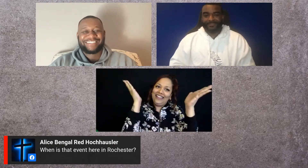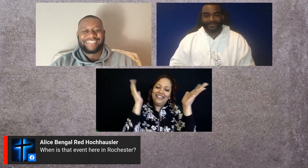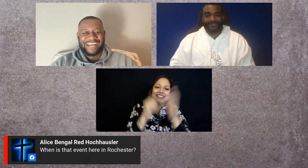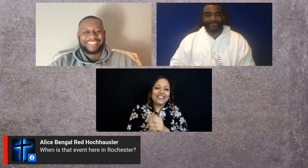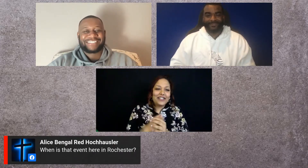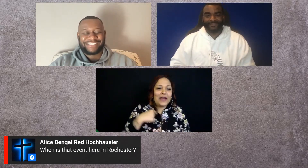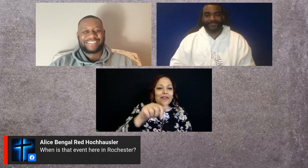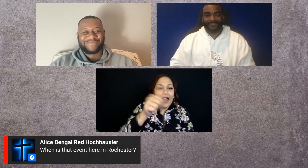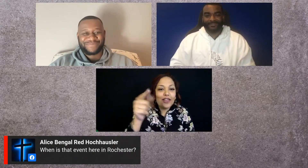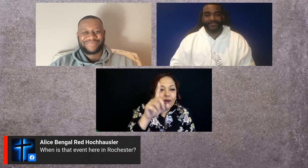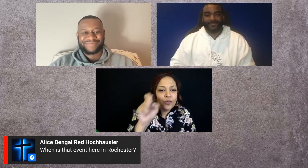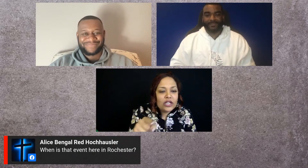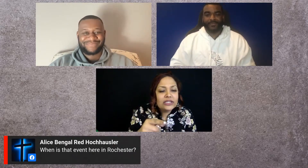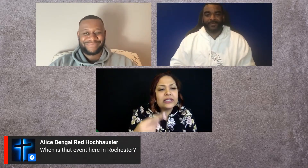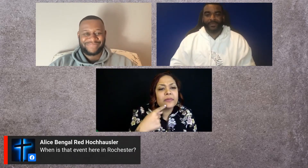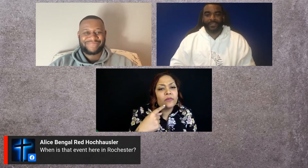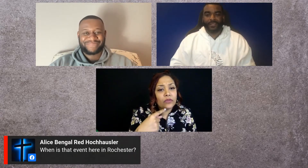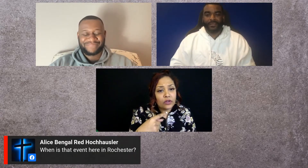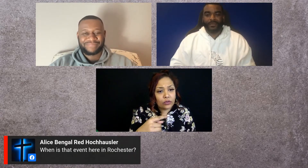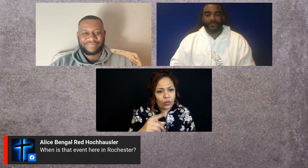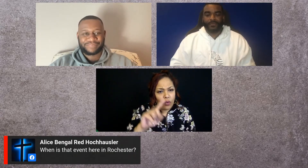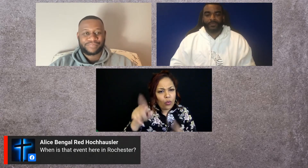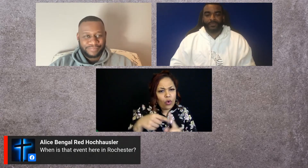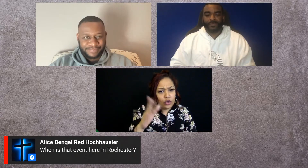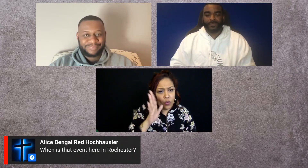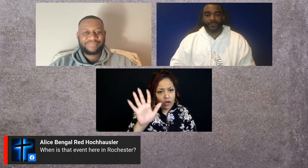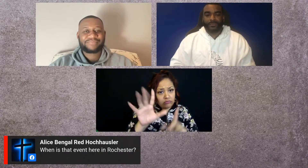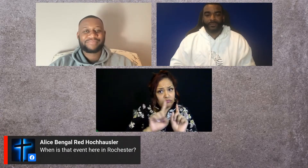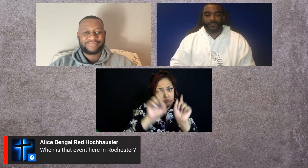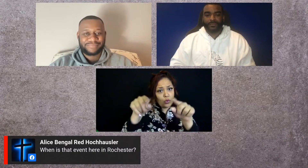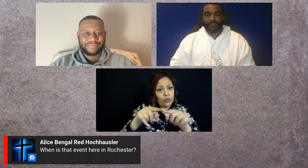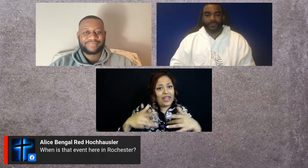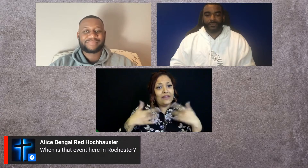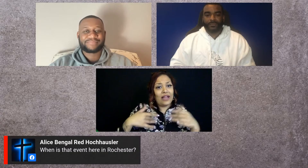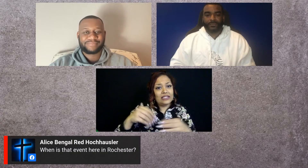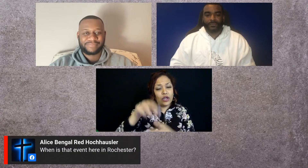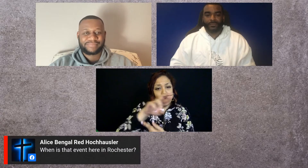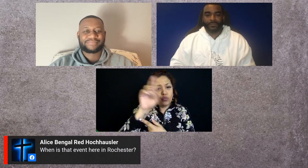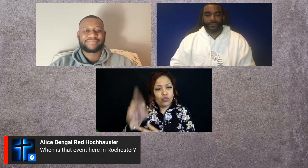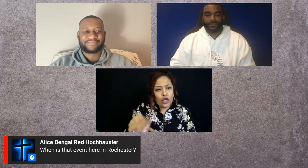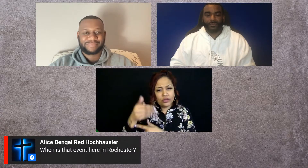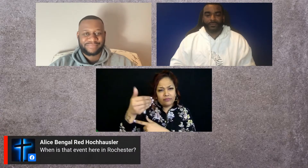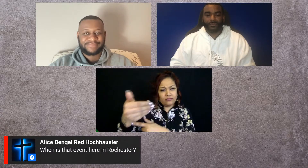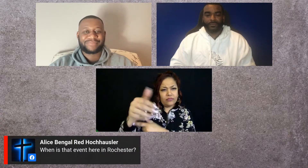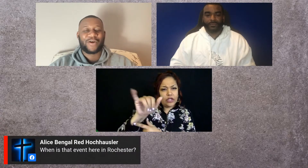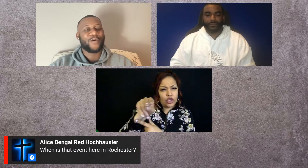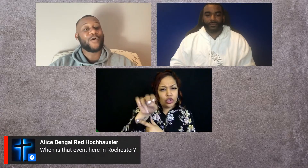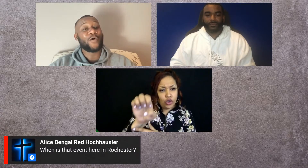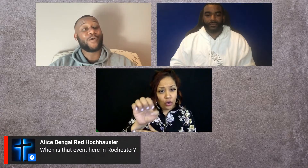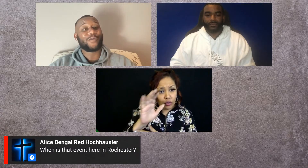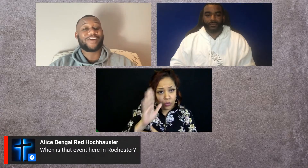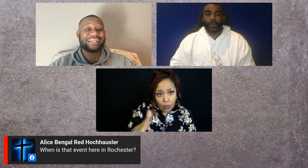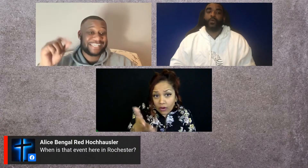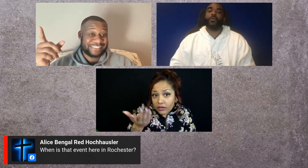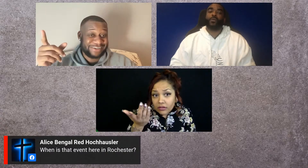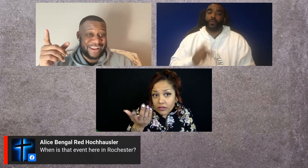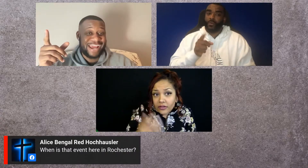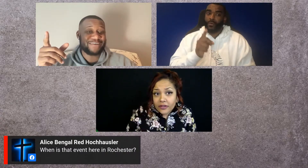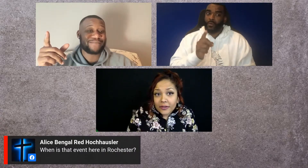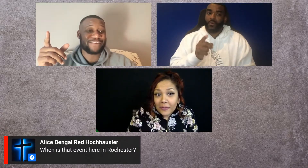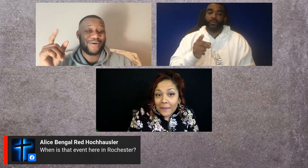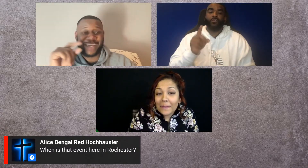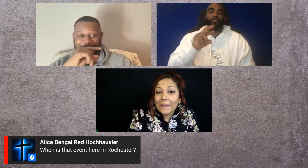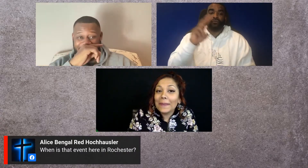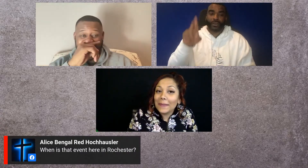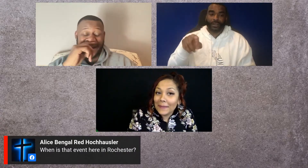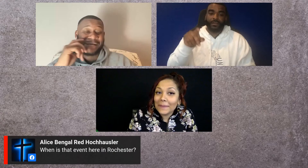Right. Yes. We have another question for you. When is that event here in Rochester? Oh, Rochester